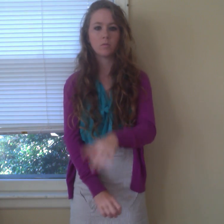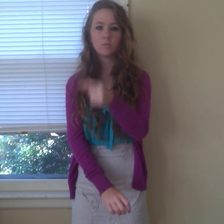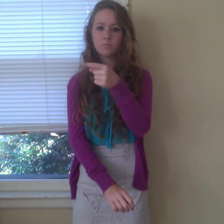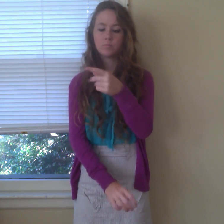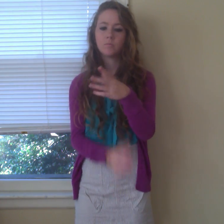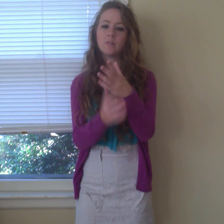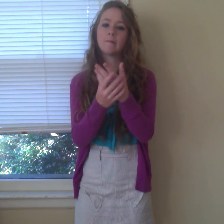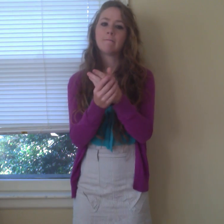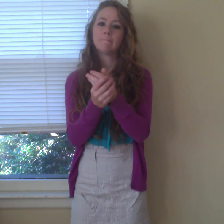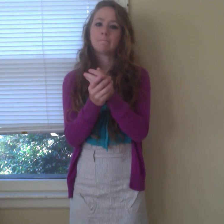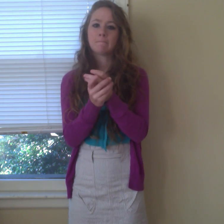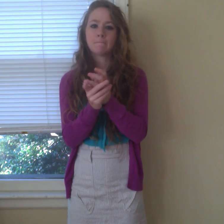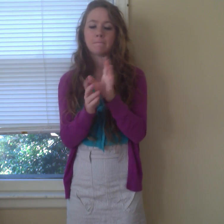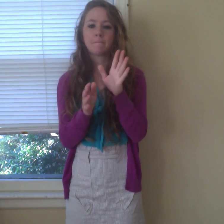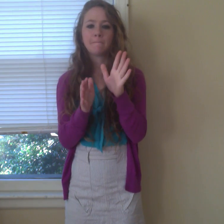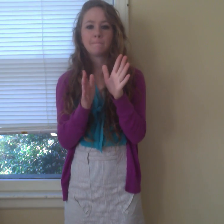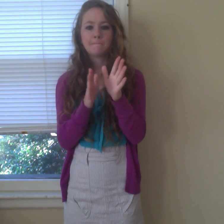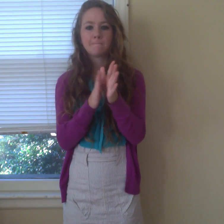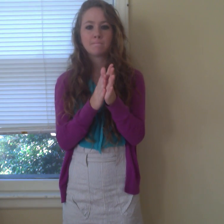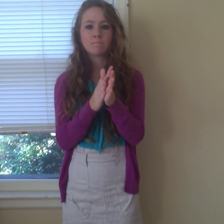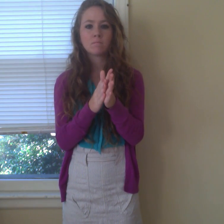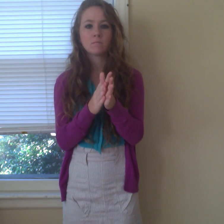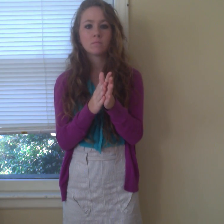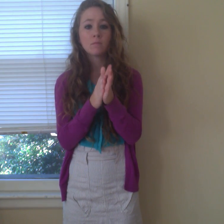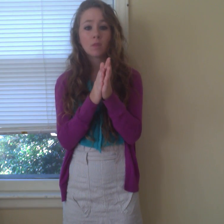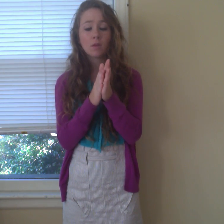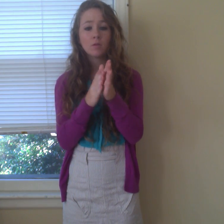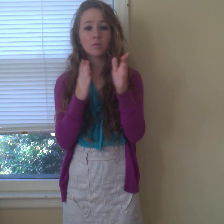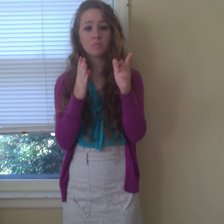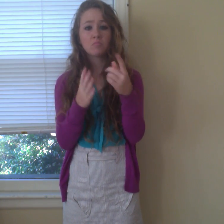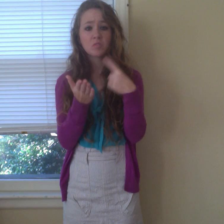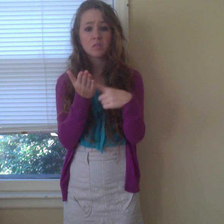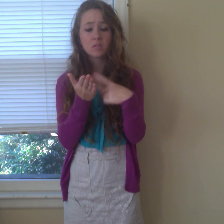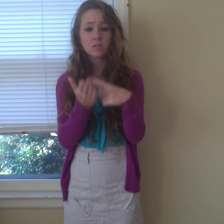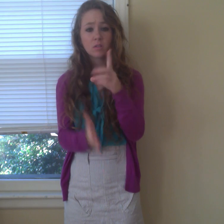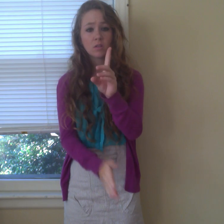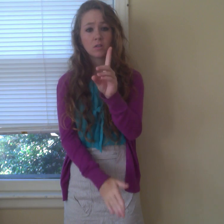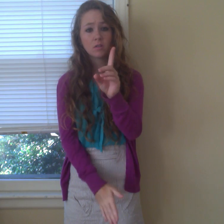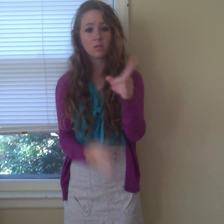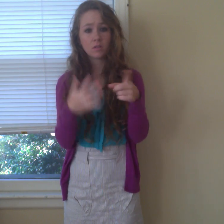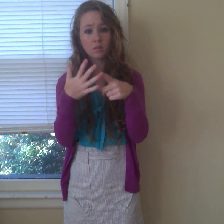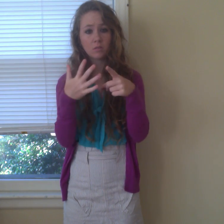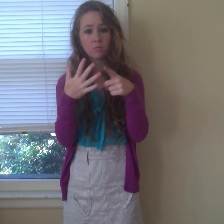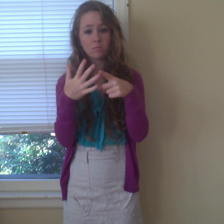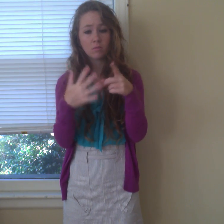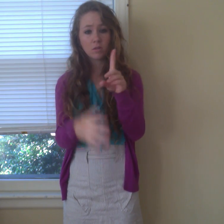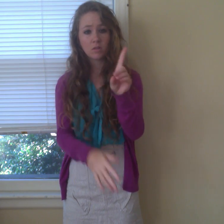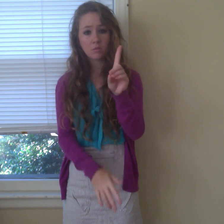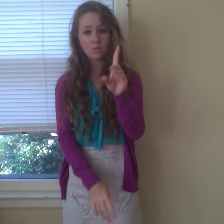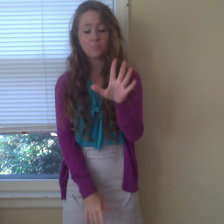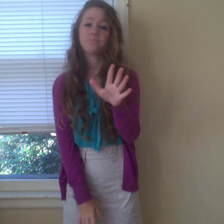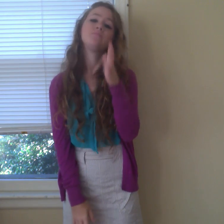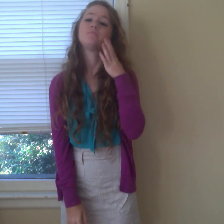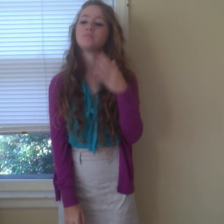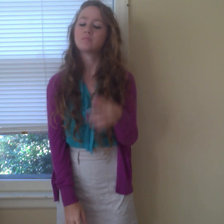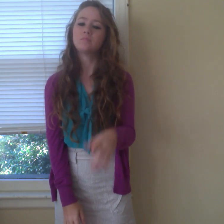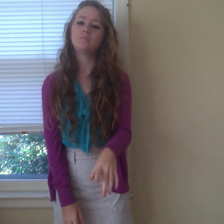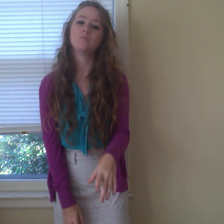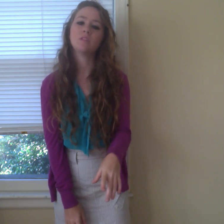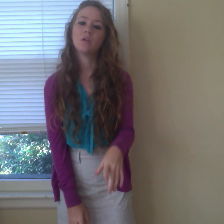hang him. Democracy has triumphed, and there's one less gunman to contend with. Now consider the same scenario in a